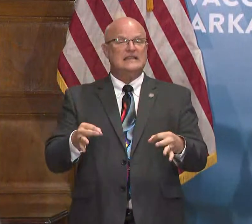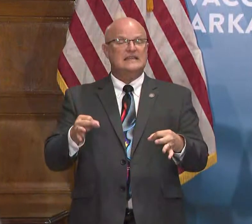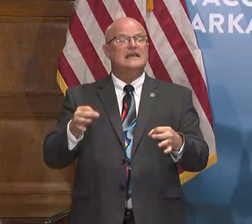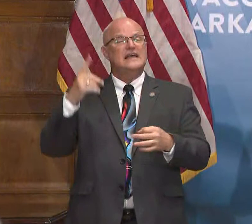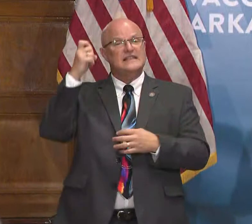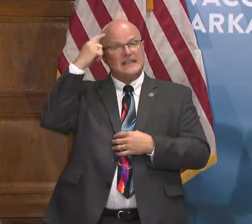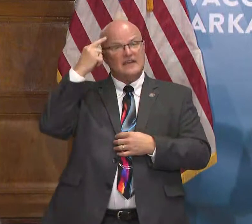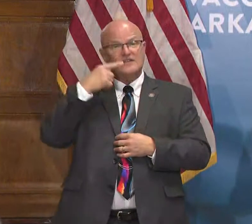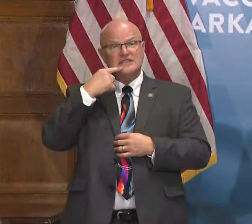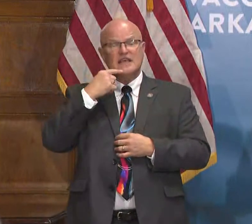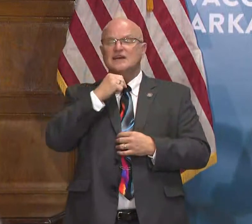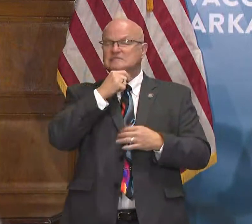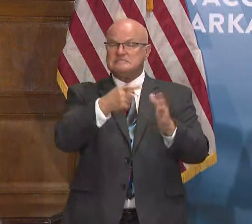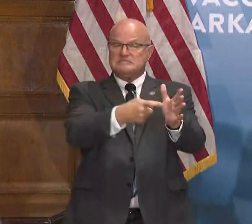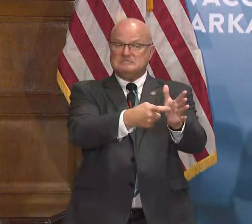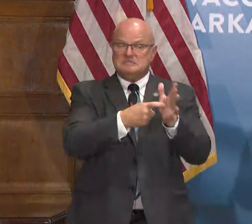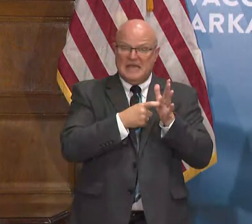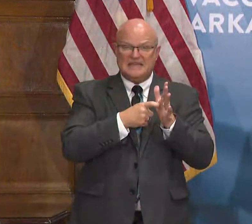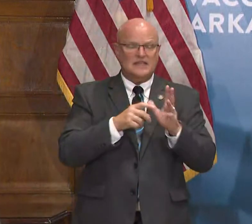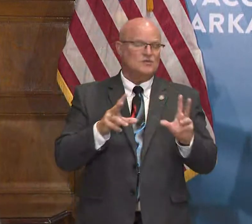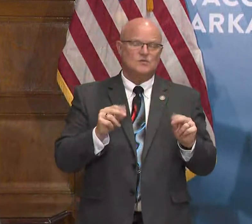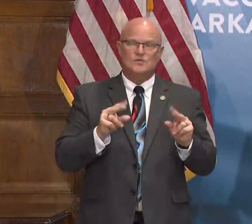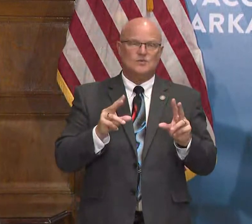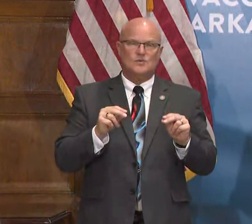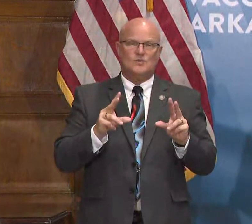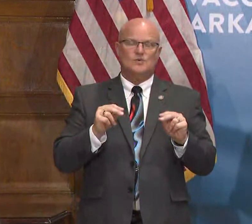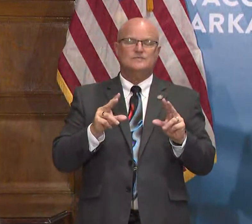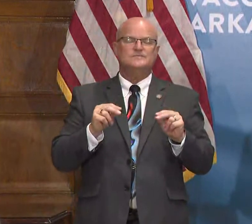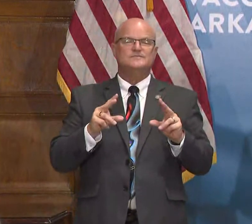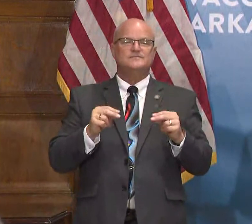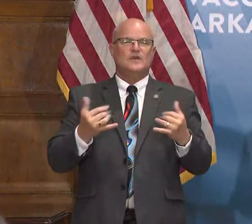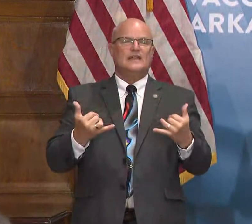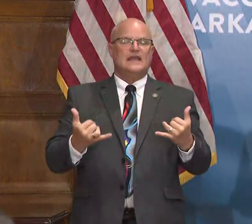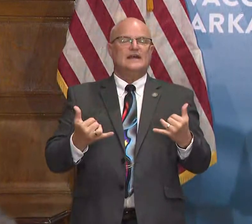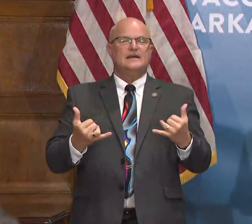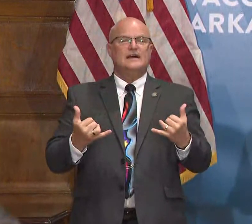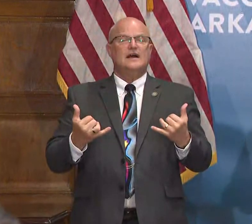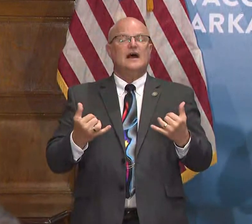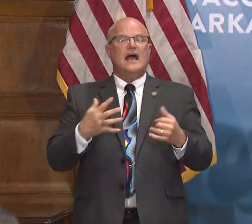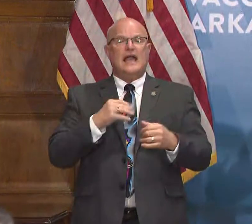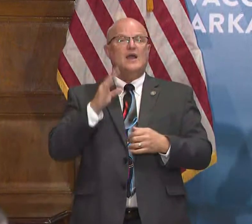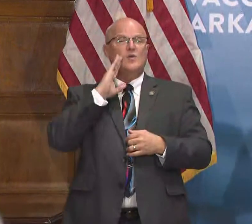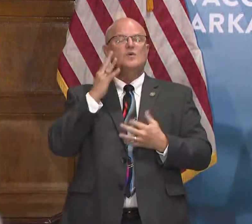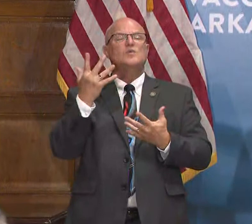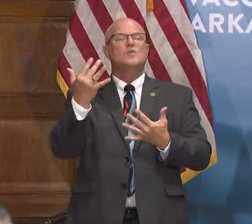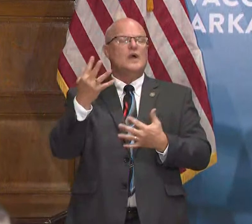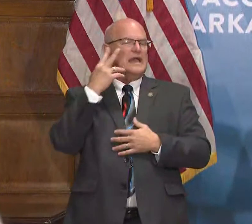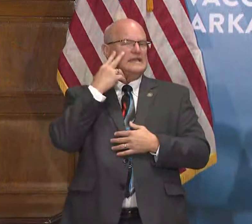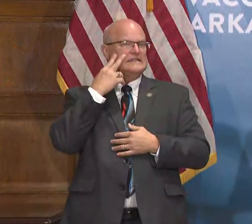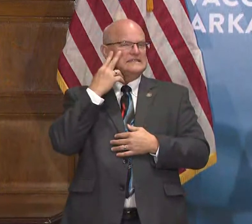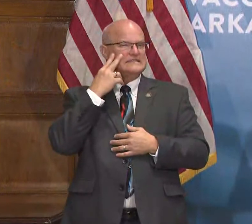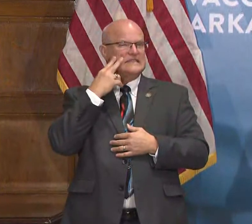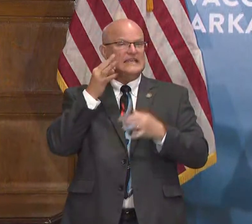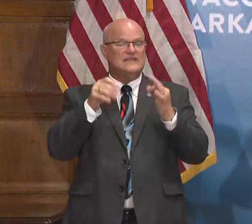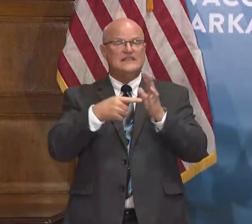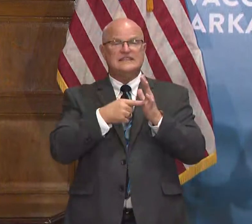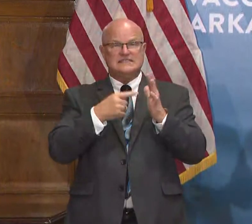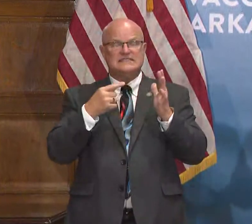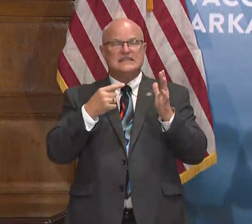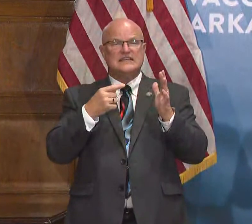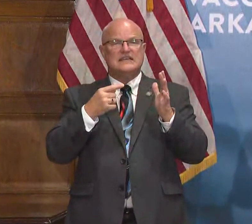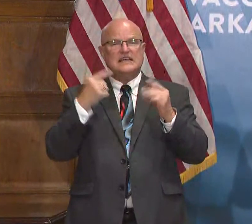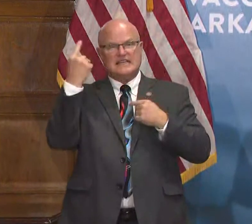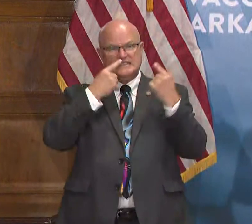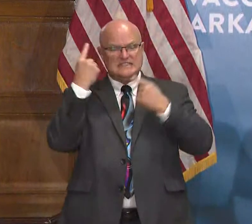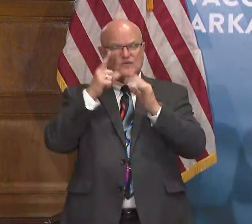stated, we do not have a mandate for immunizing these children at this time, and we'll wait to see if this is even